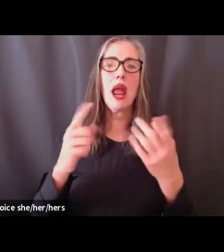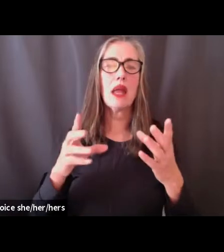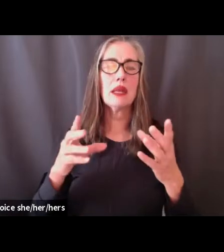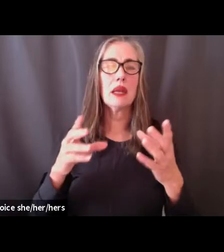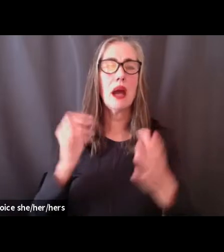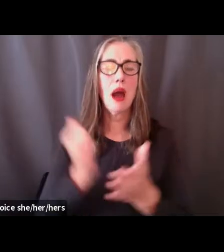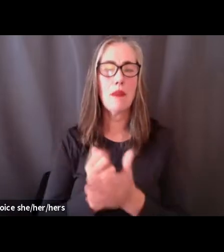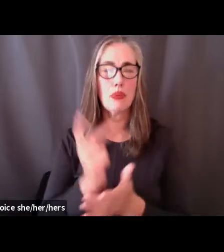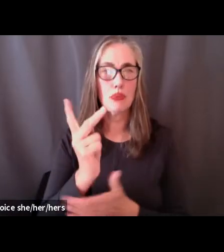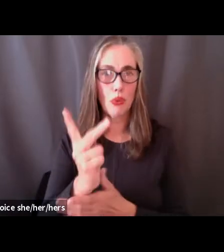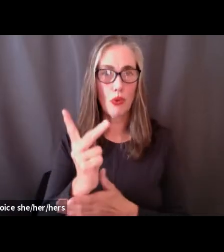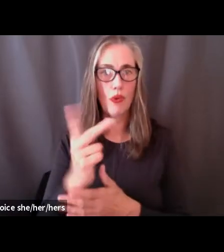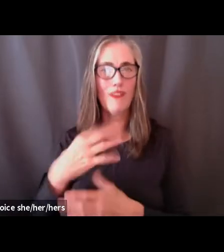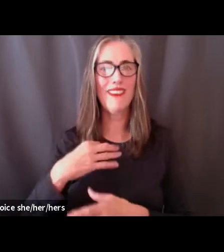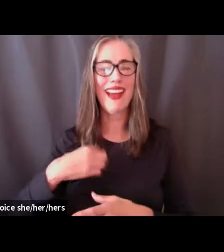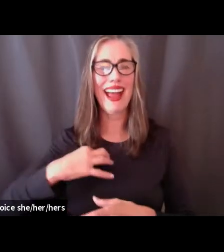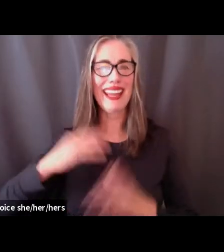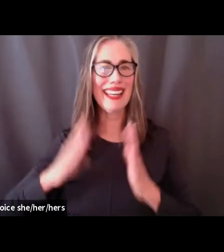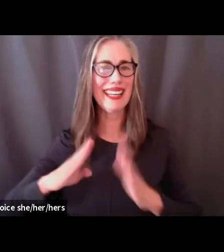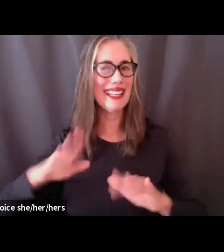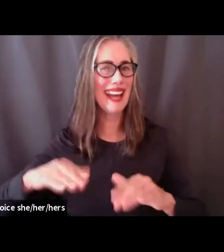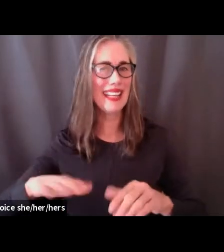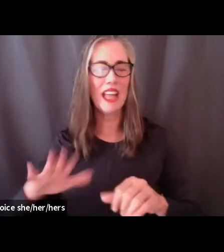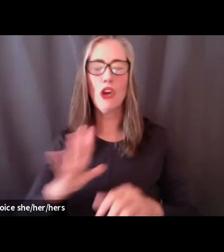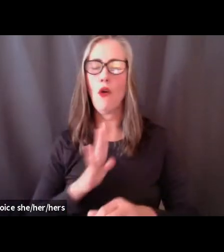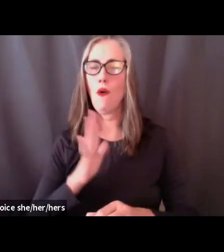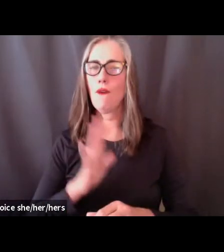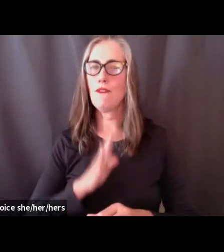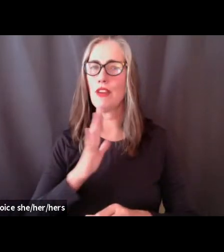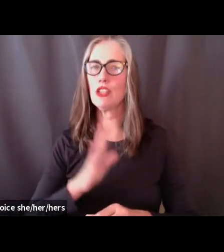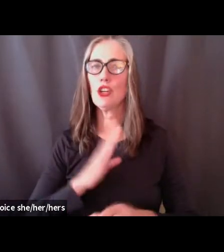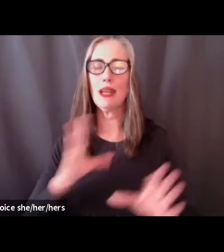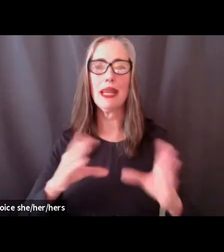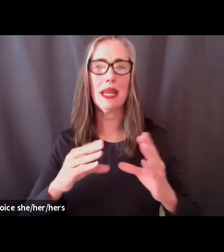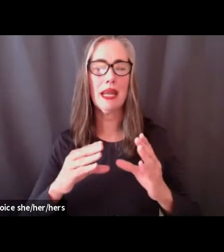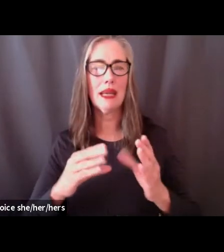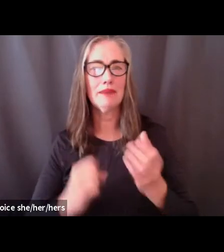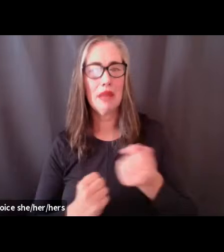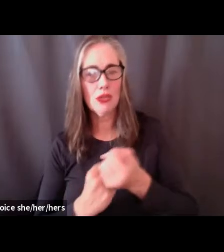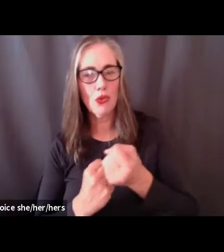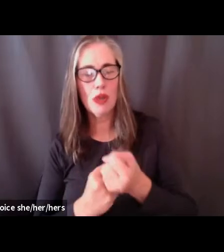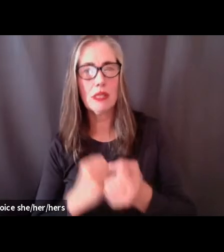by the California Democratic Party. The rules adopted the